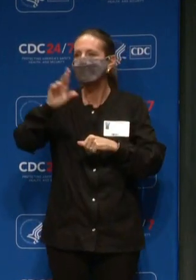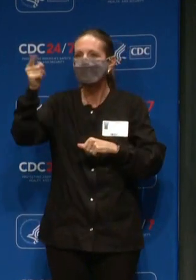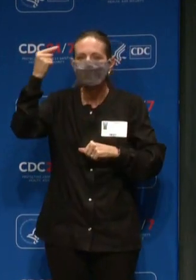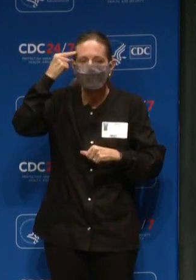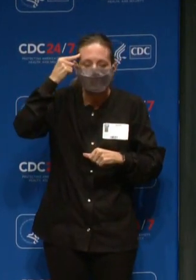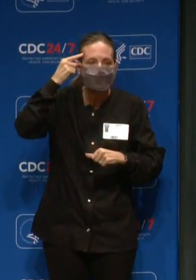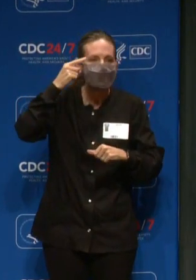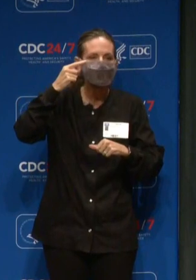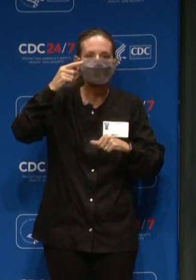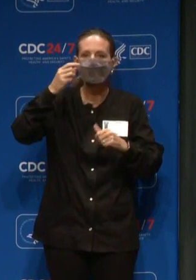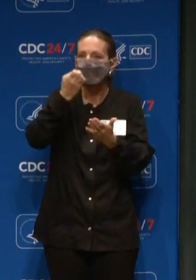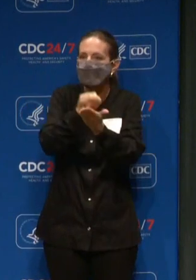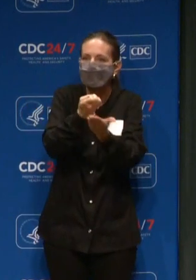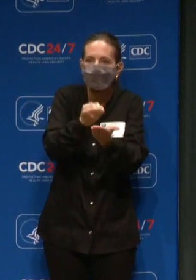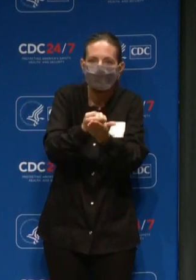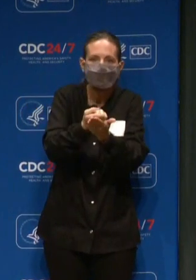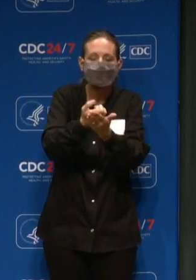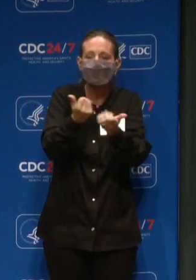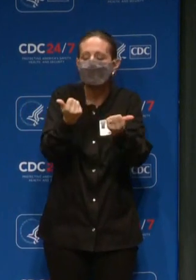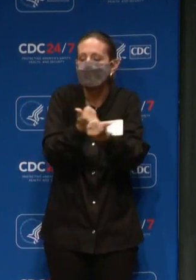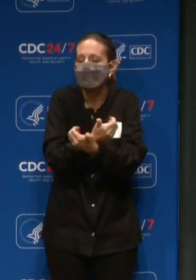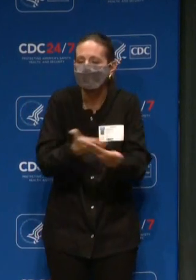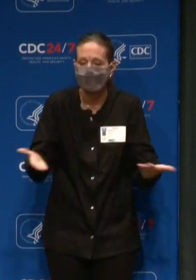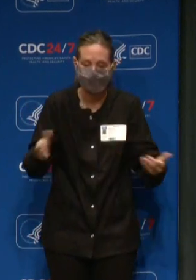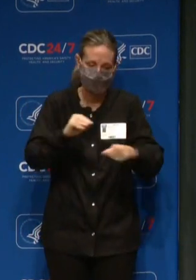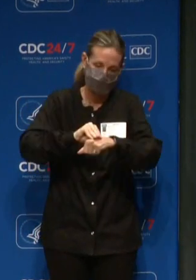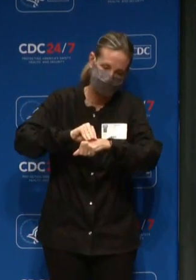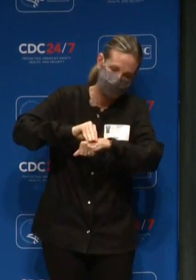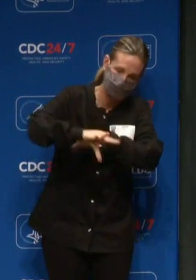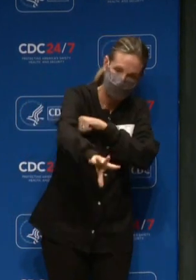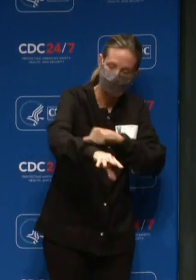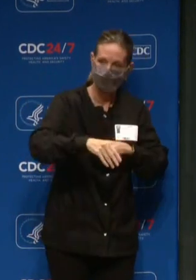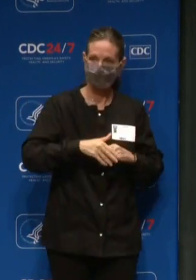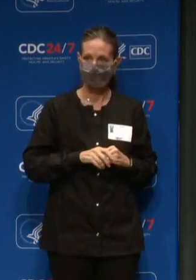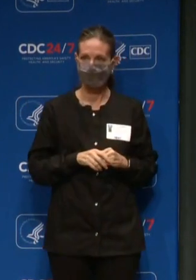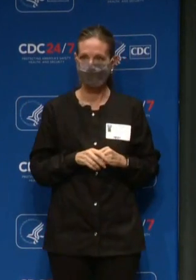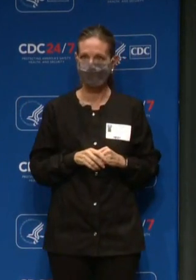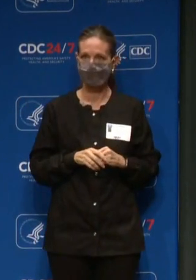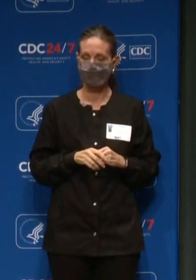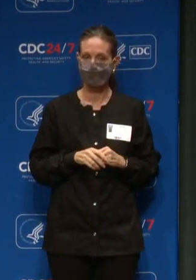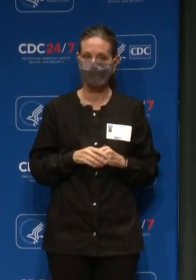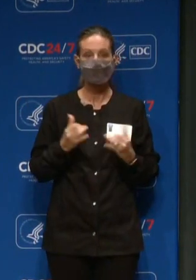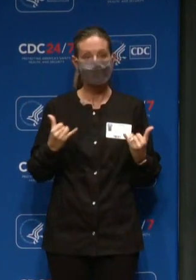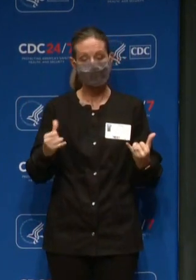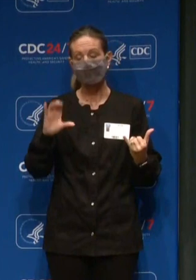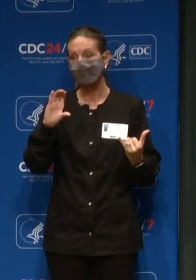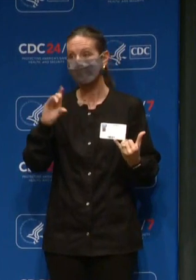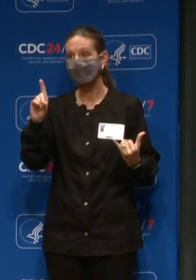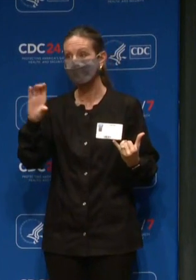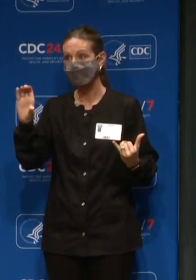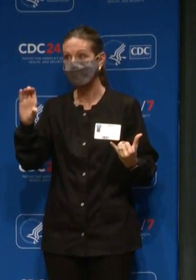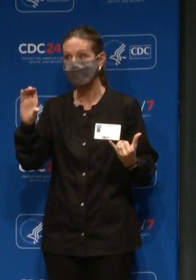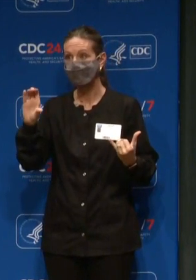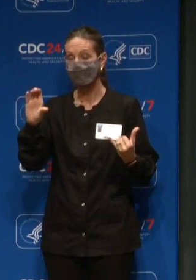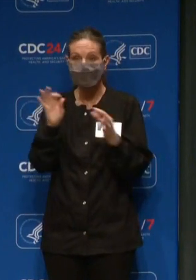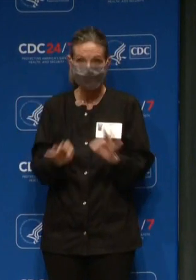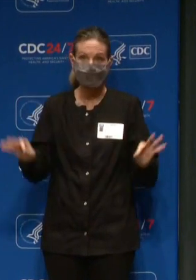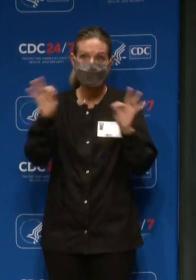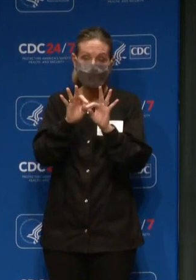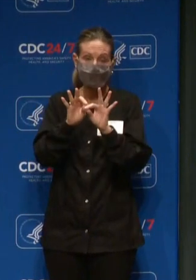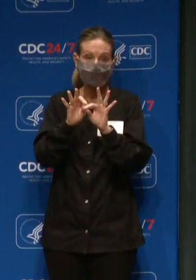economy. CDC plays a very important role in that. But it plays a role of public health and